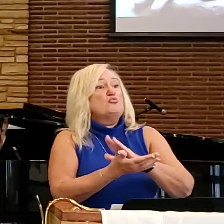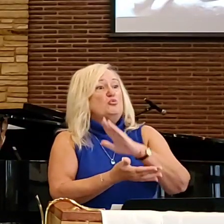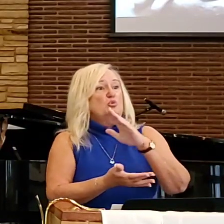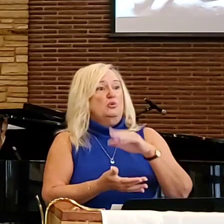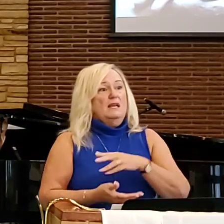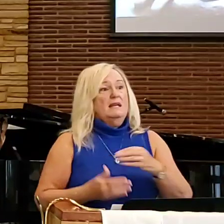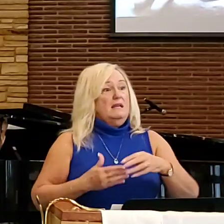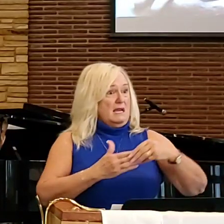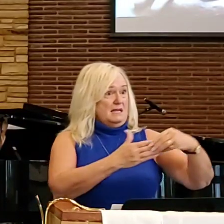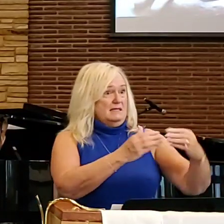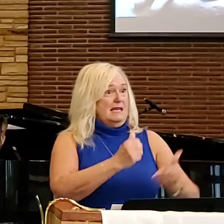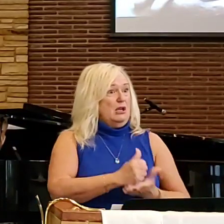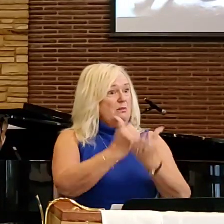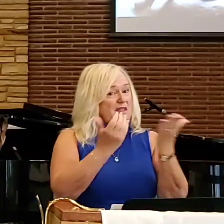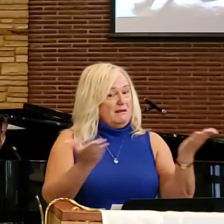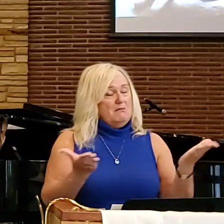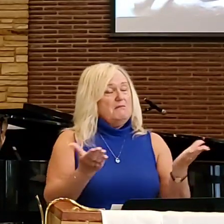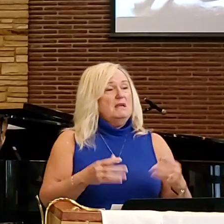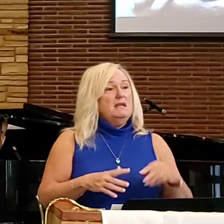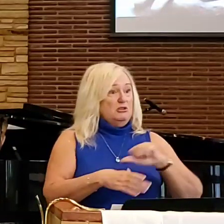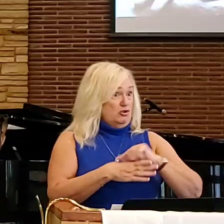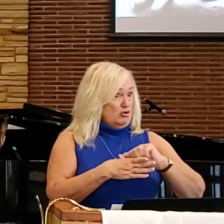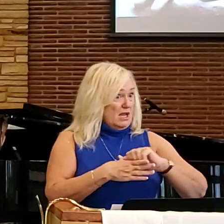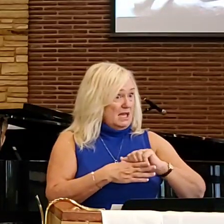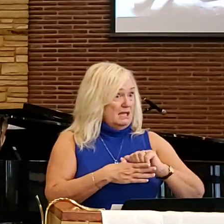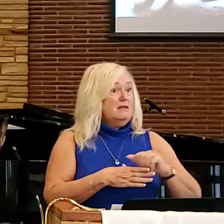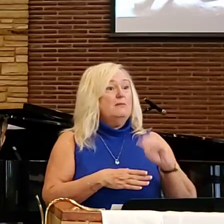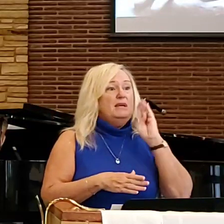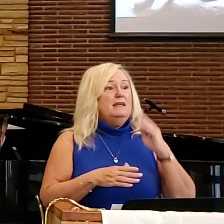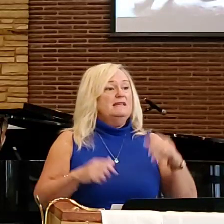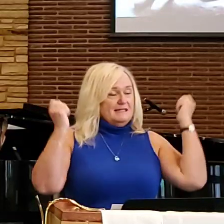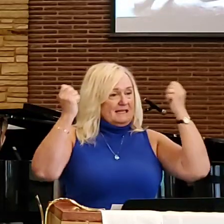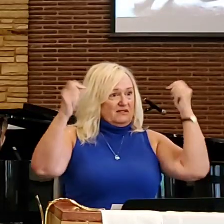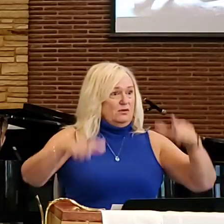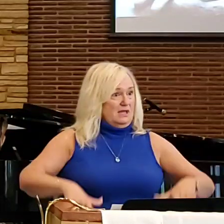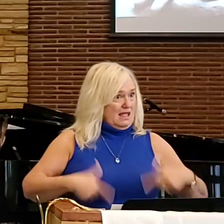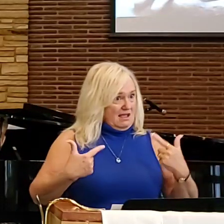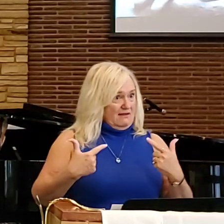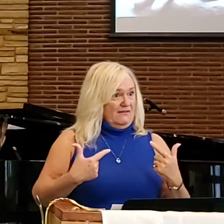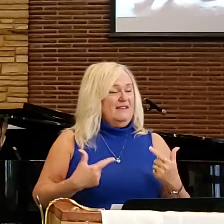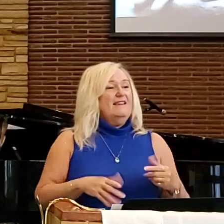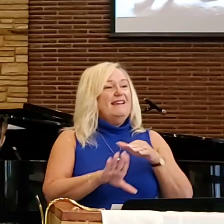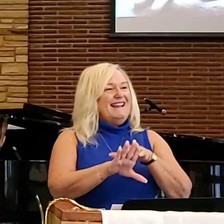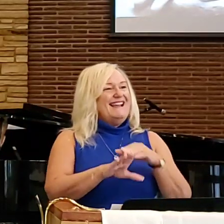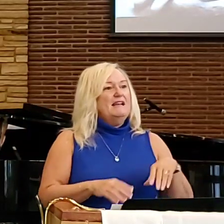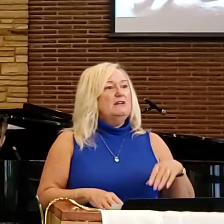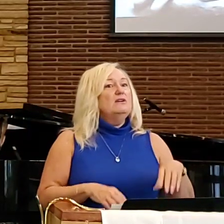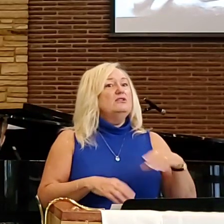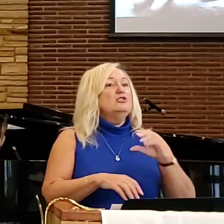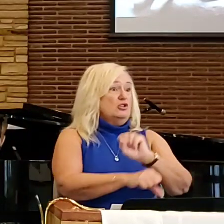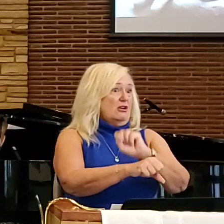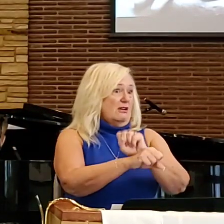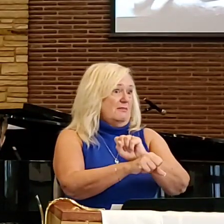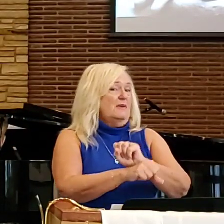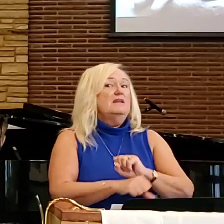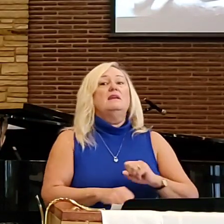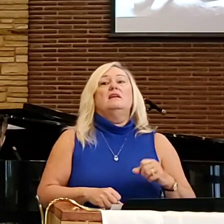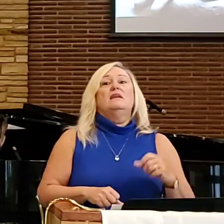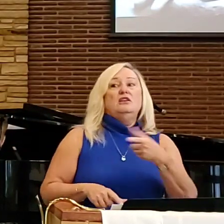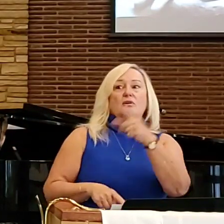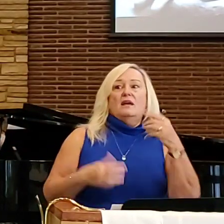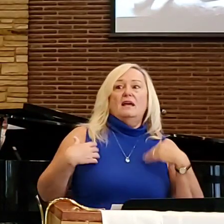and guidance to help them get training to be successful in life and at a career. As those of you